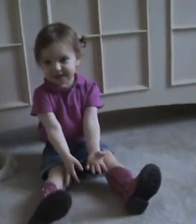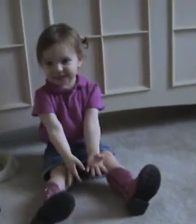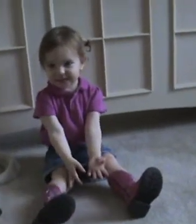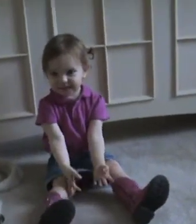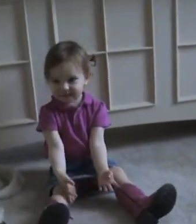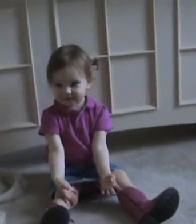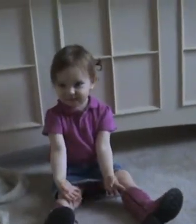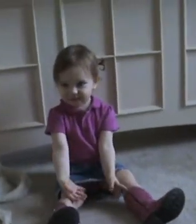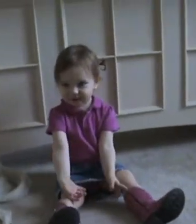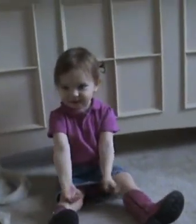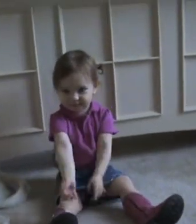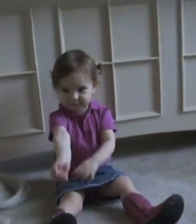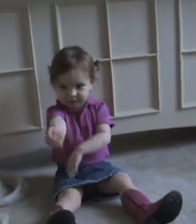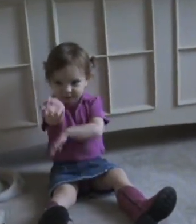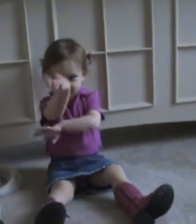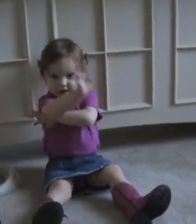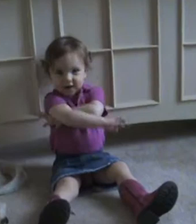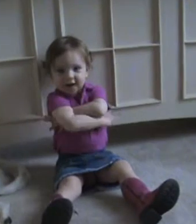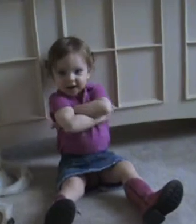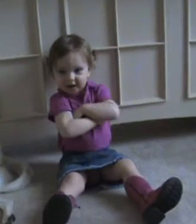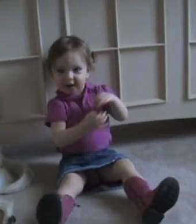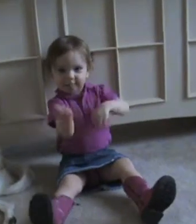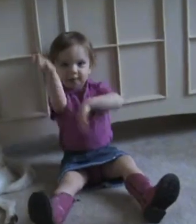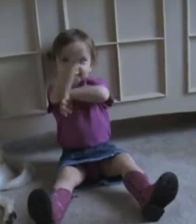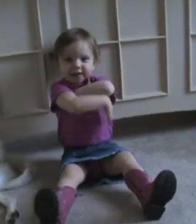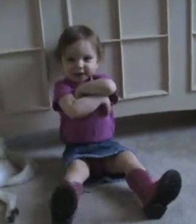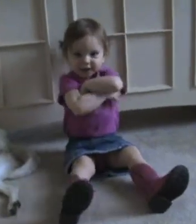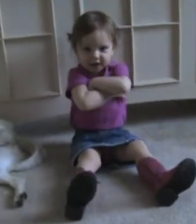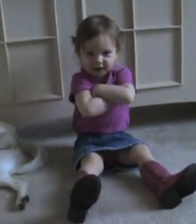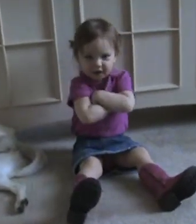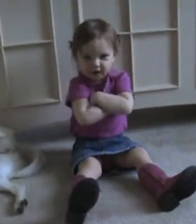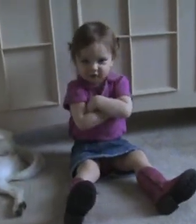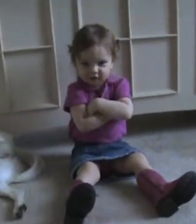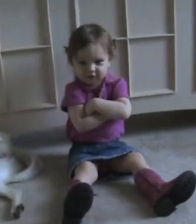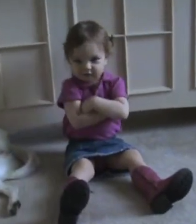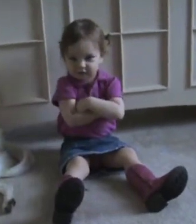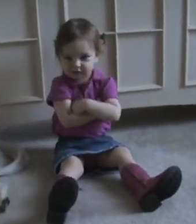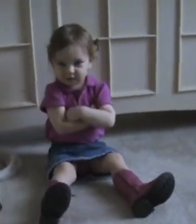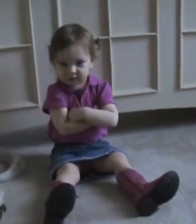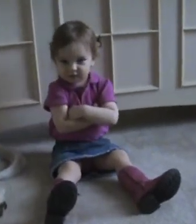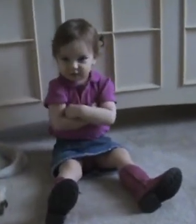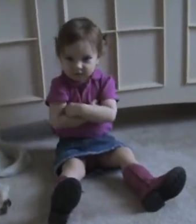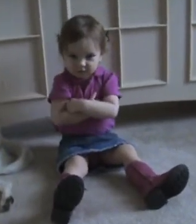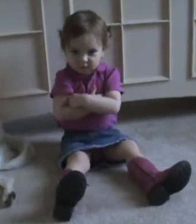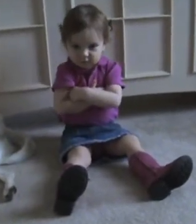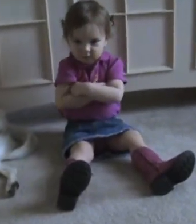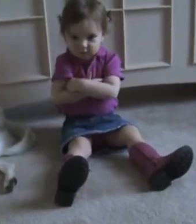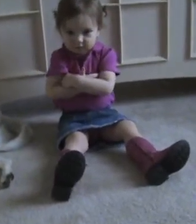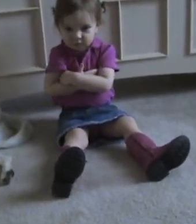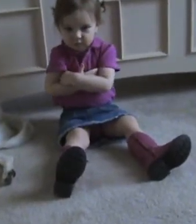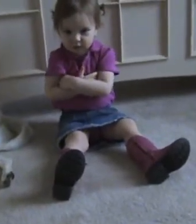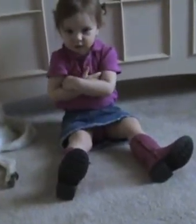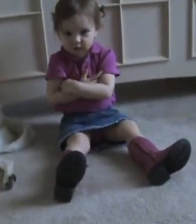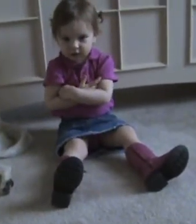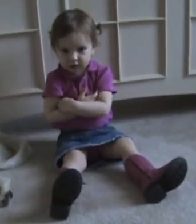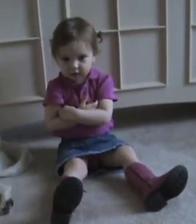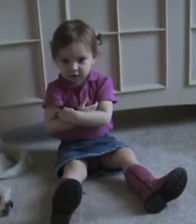Little ones to Him belong. They are weak, but